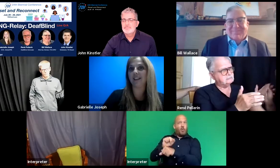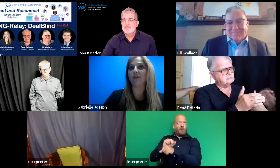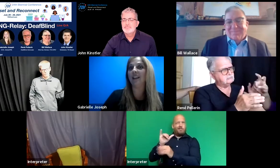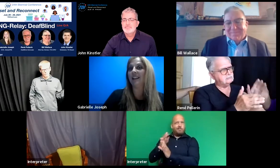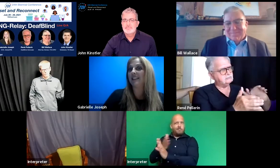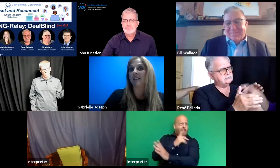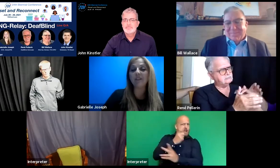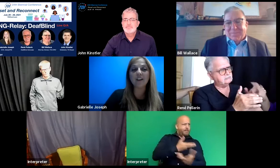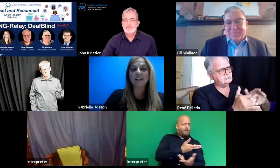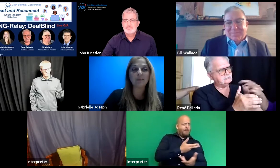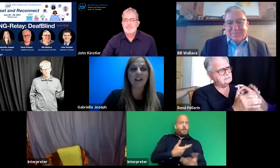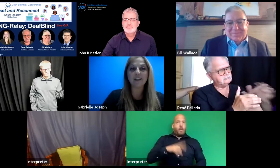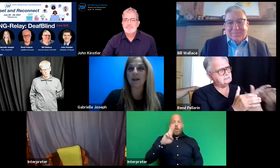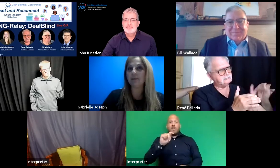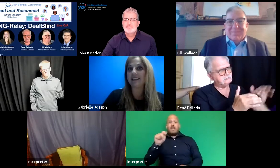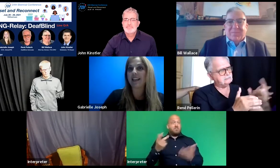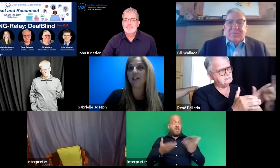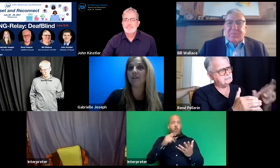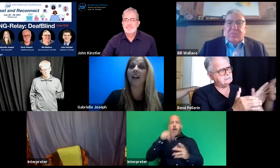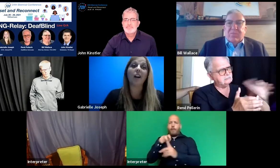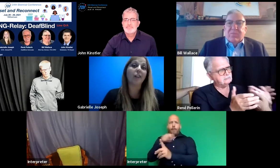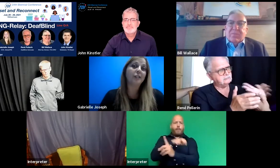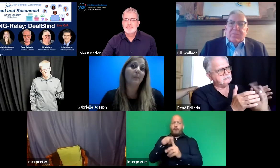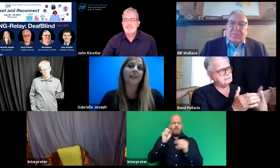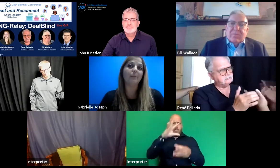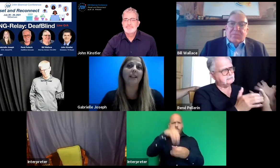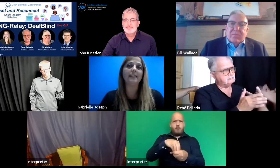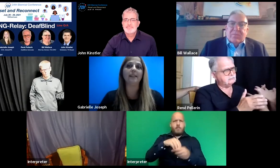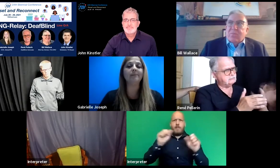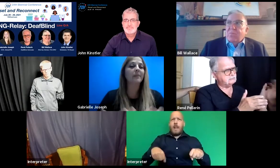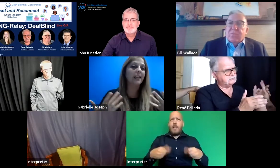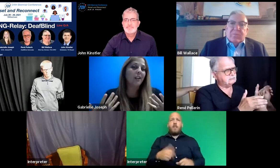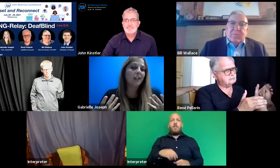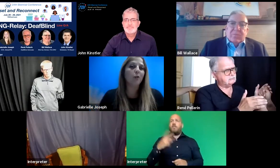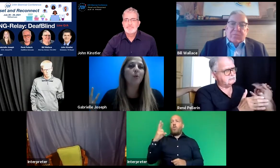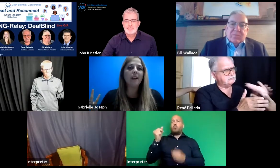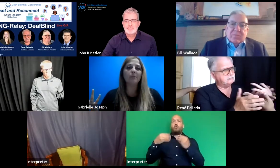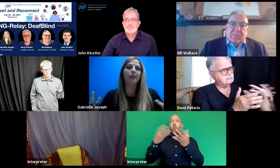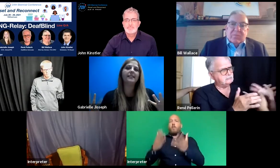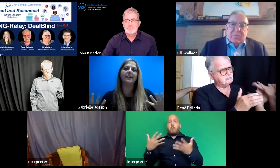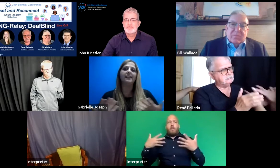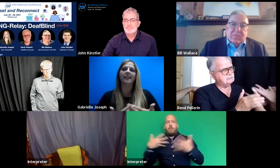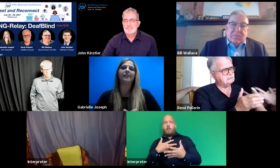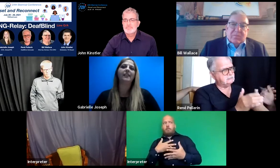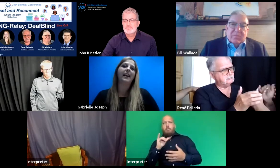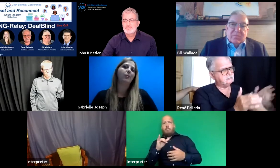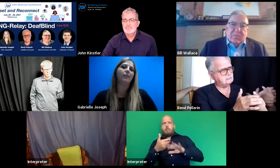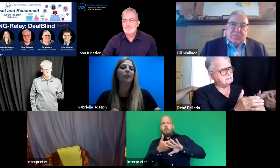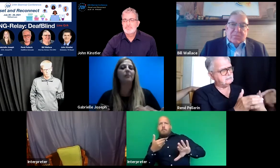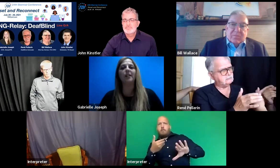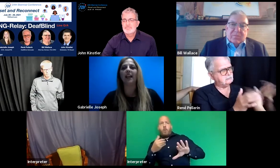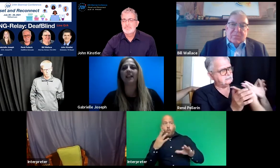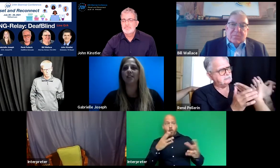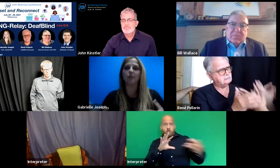right? And so some VRS providers might be scared of that. Others might embrace it. Here at Global, we embrace it. At the end of the day, we're